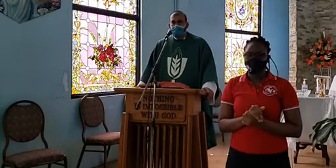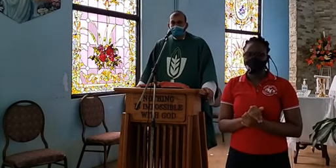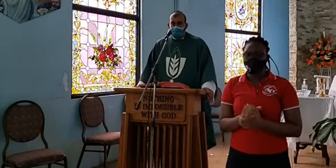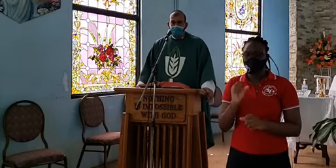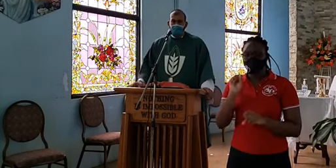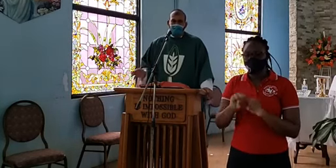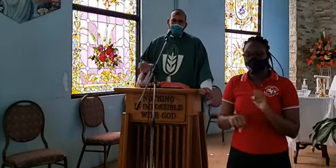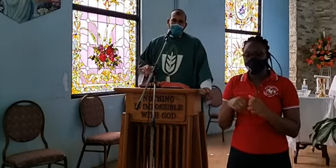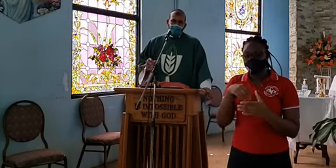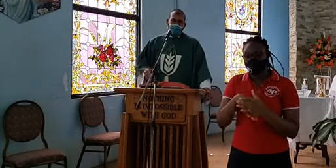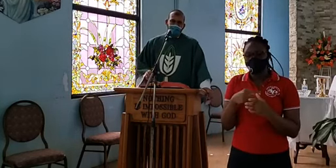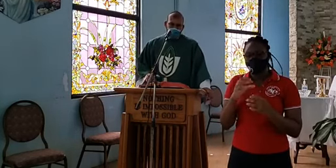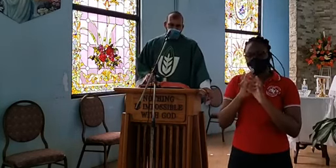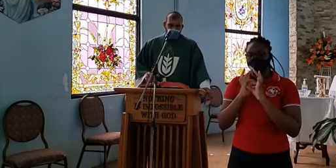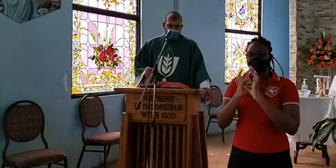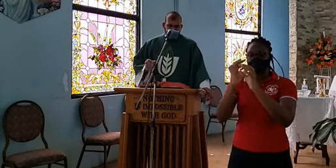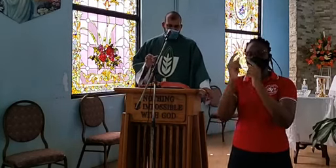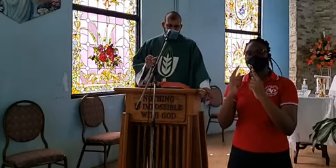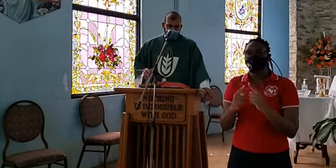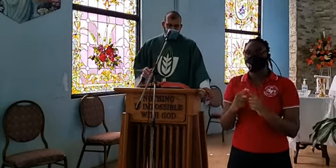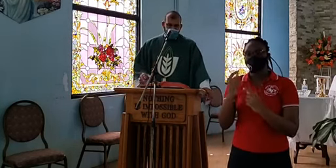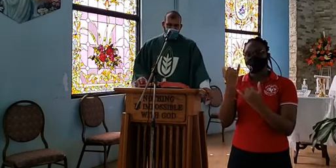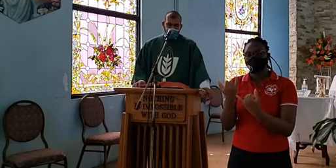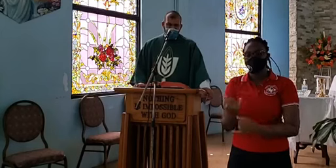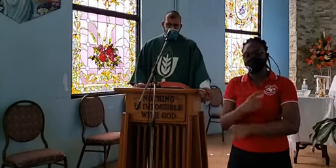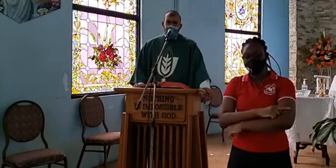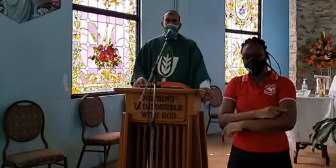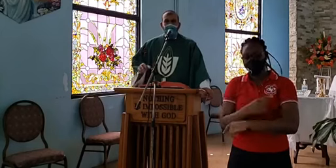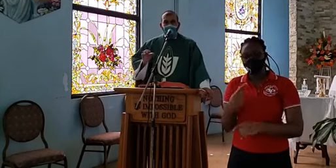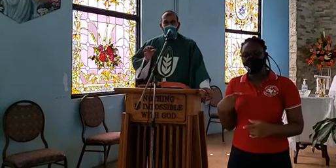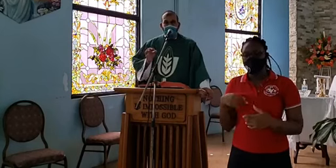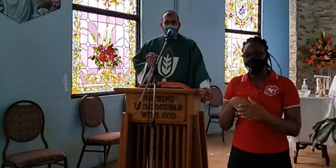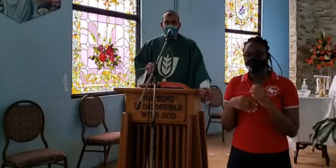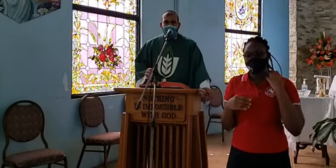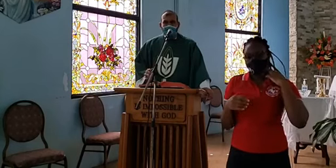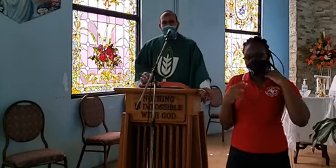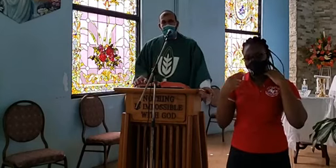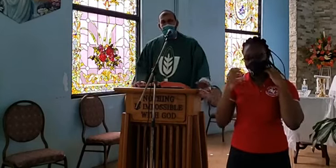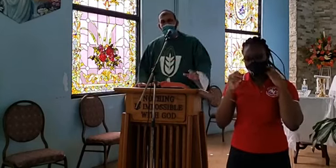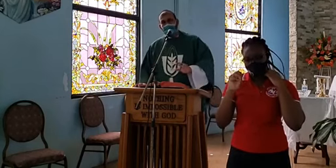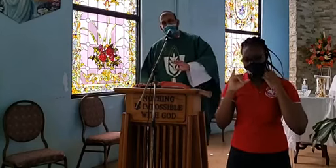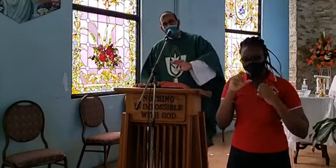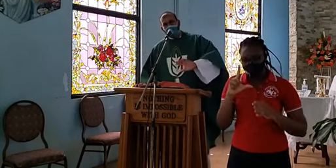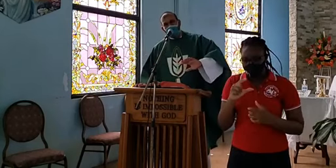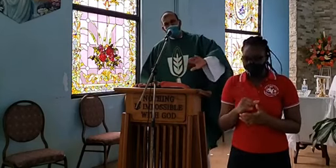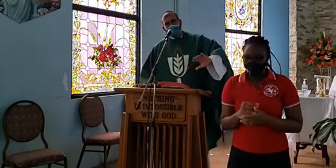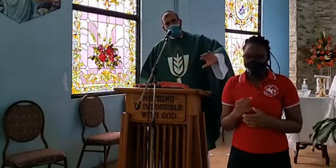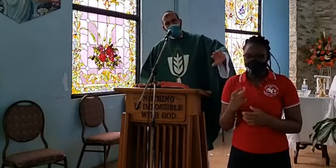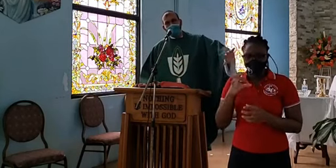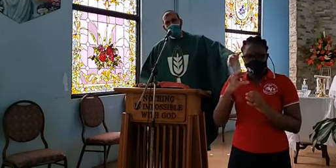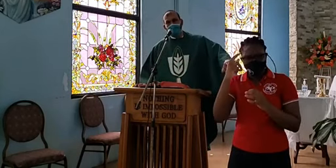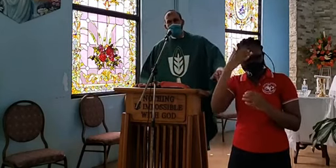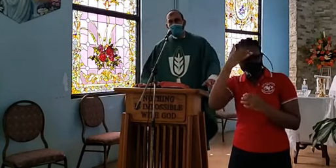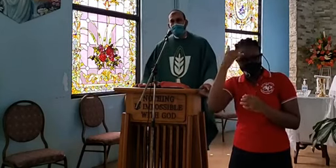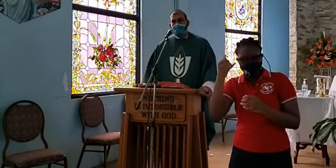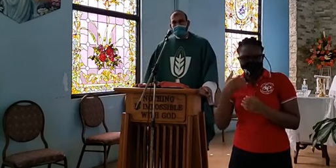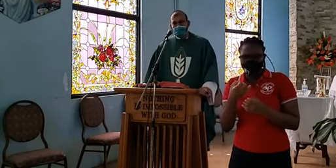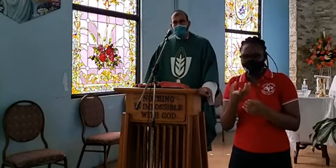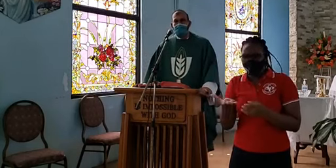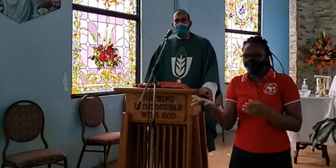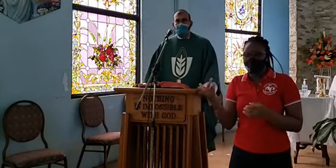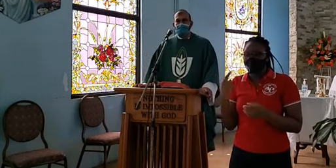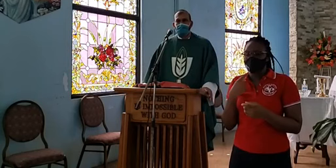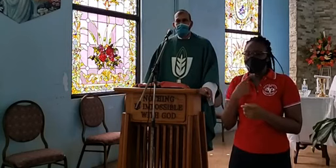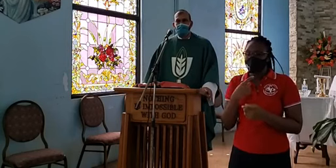So in this Mass today, in this homily, if you forget everything else I